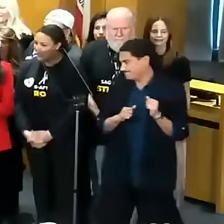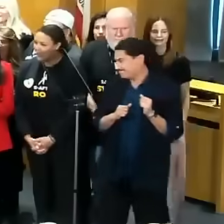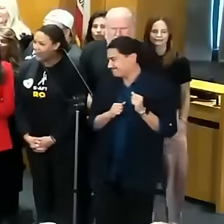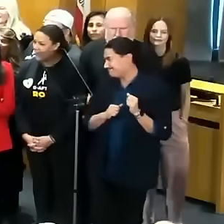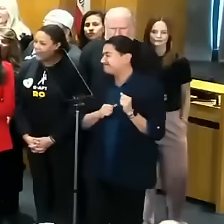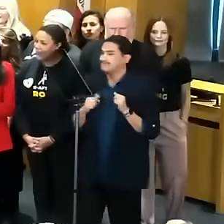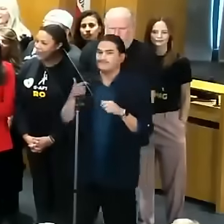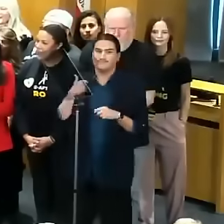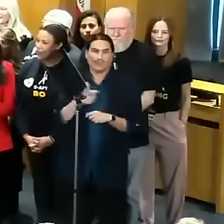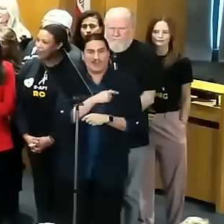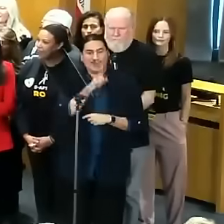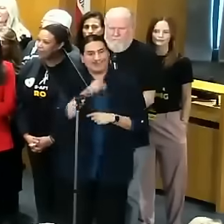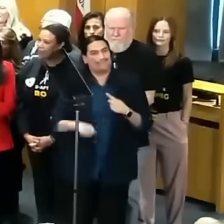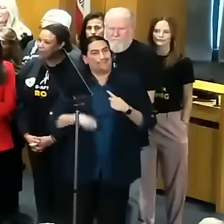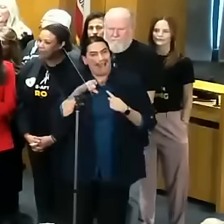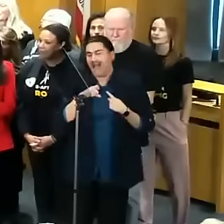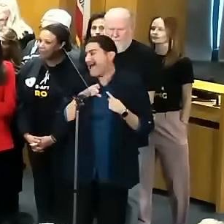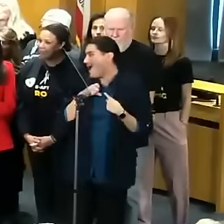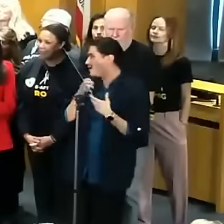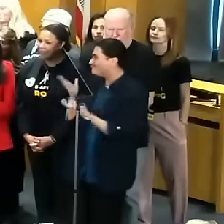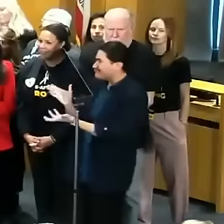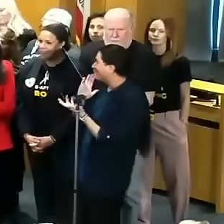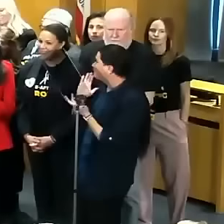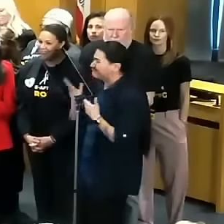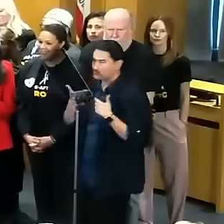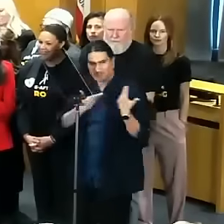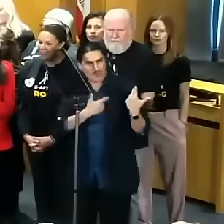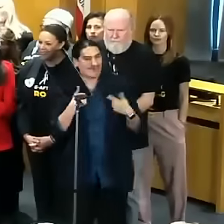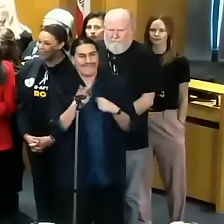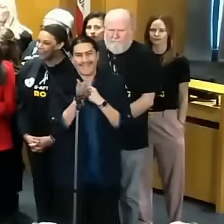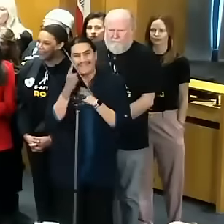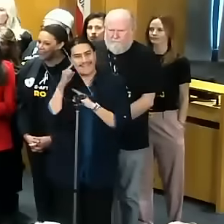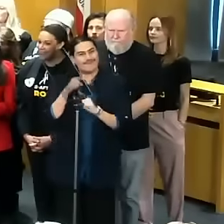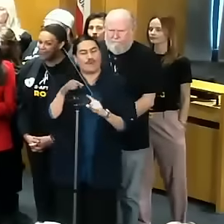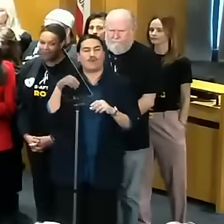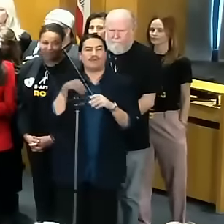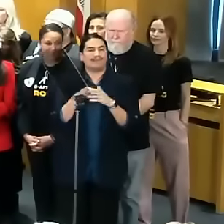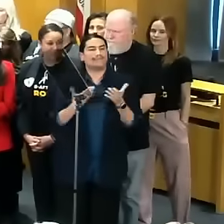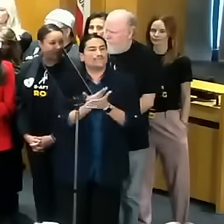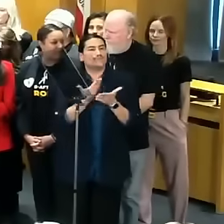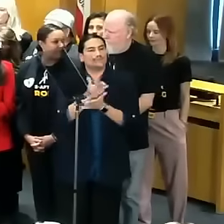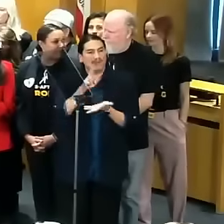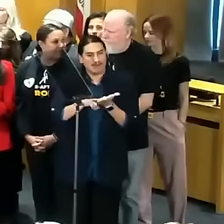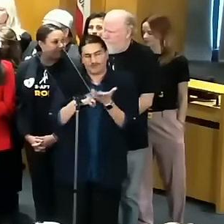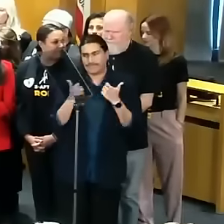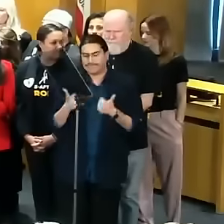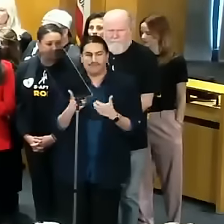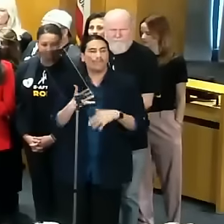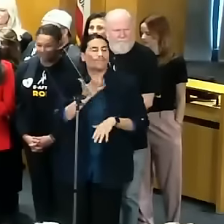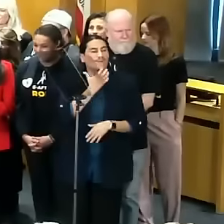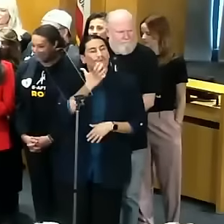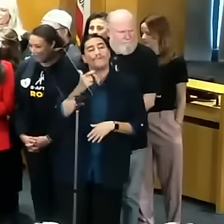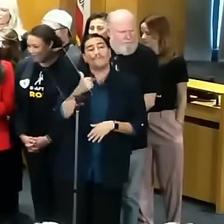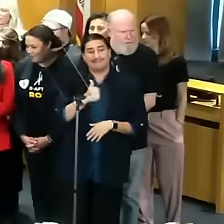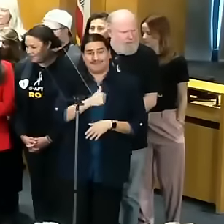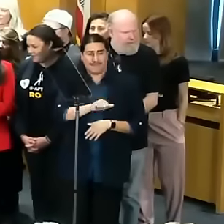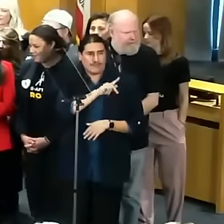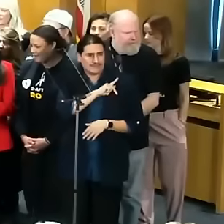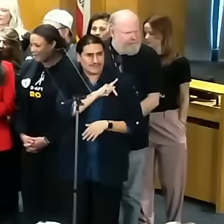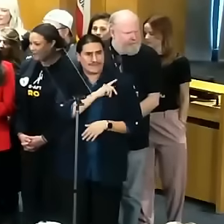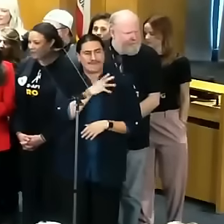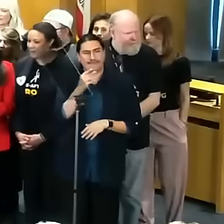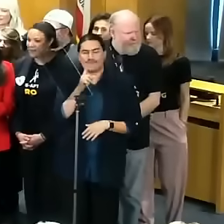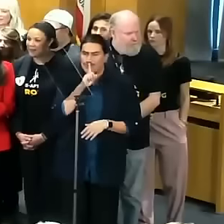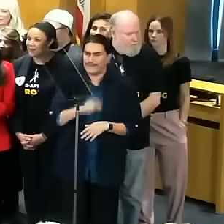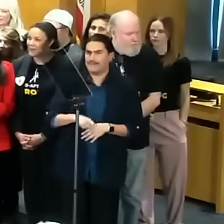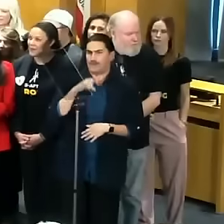We are extremely proud of what we've advocated for and won in this new contract. And I personally am